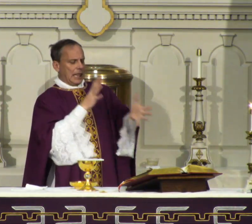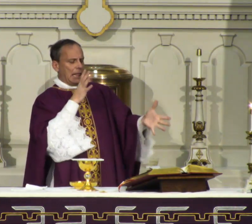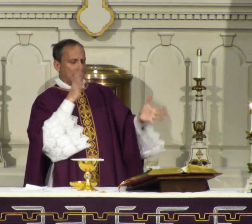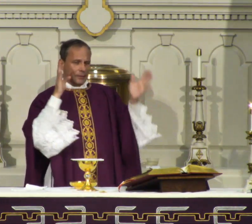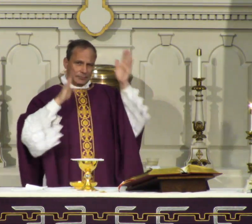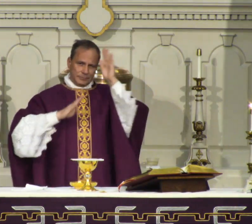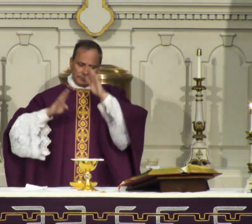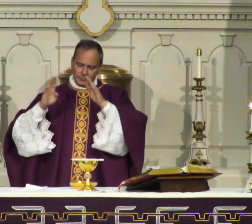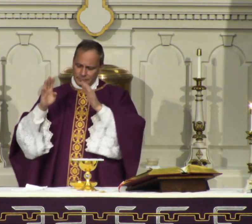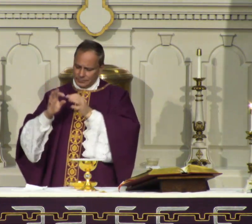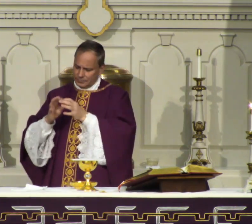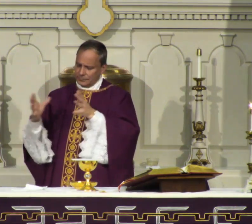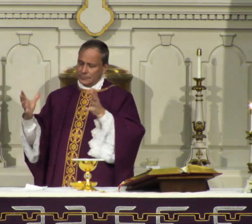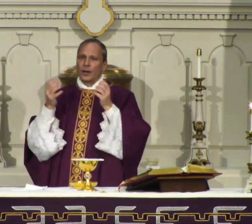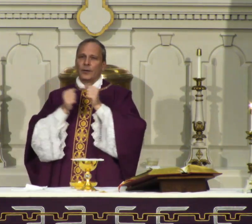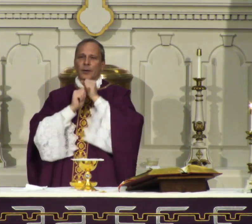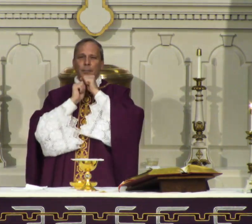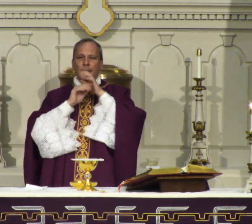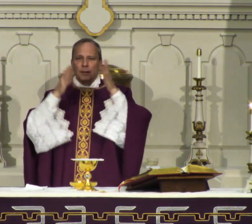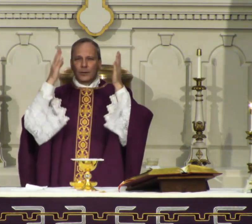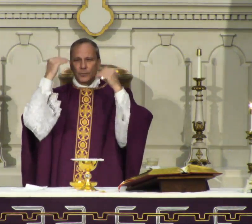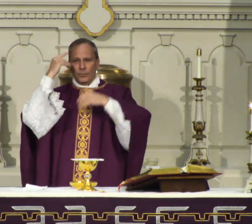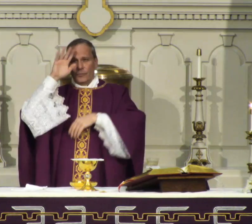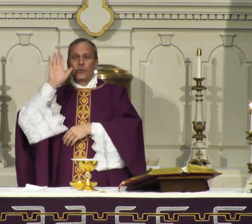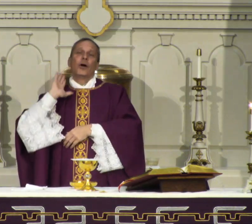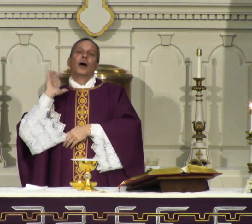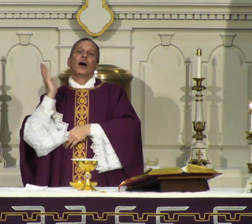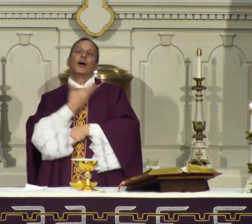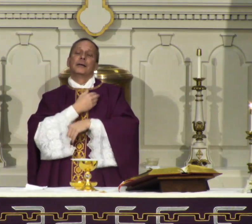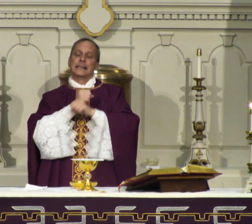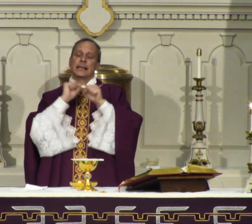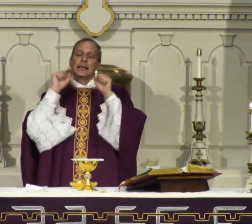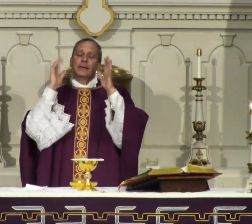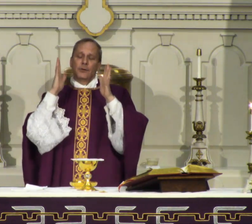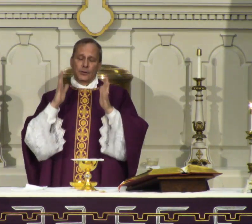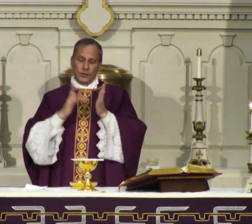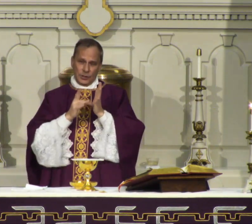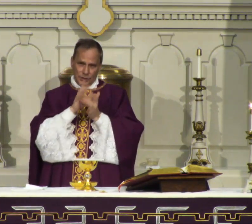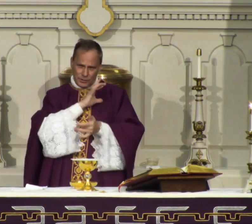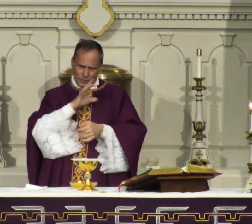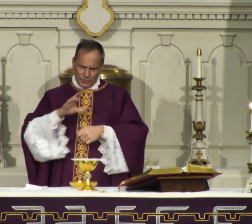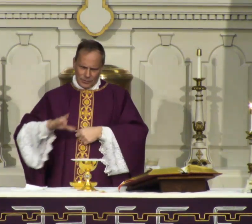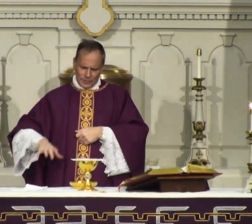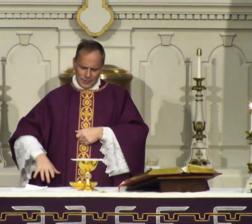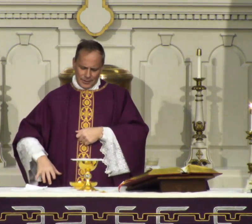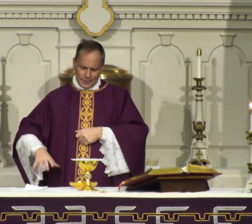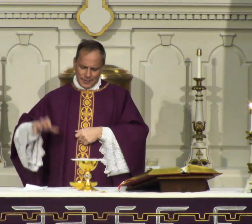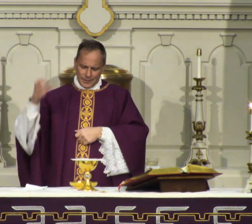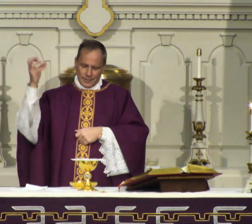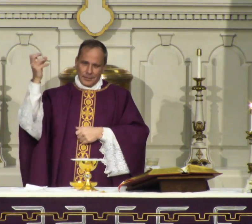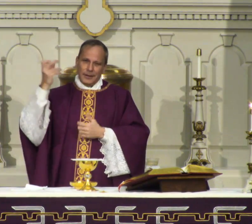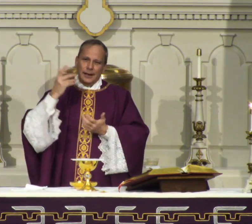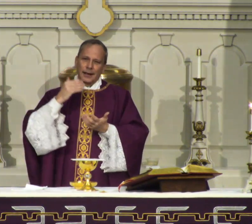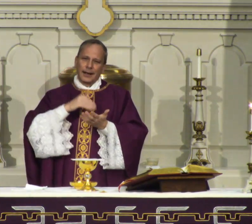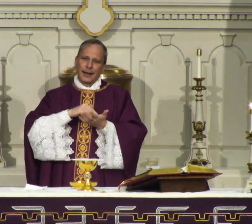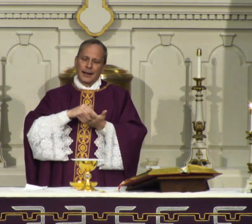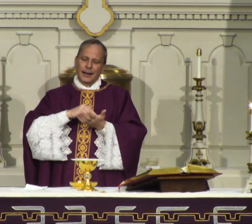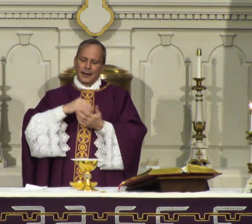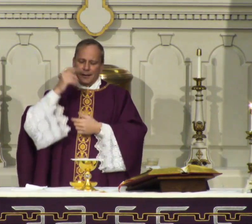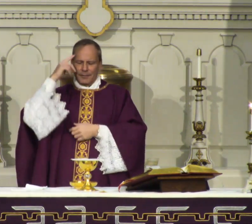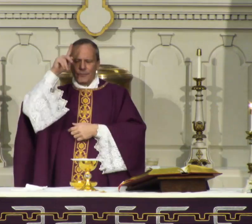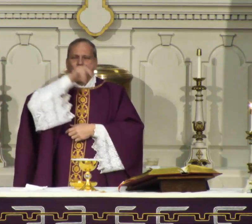and safe from all distress, as we await the blessed hope and the coming of our Savior, Jesus